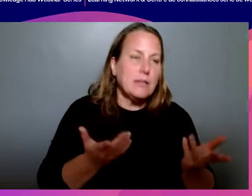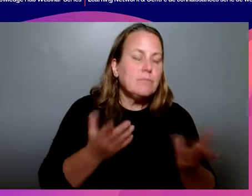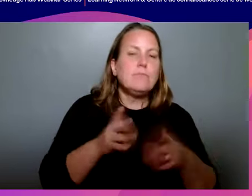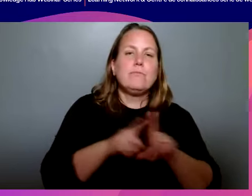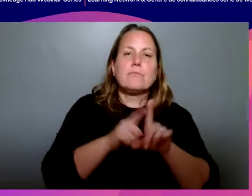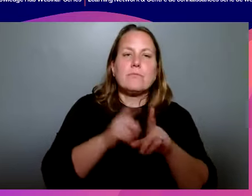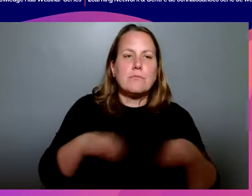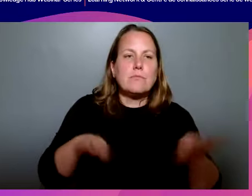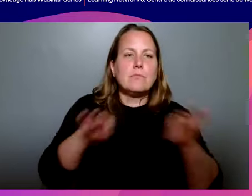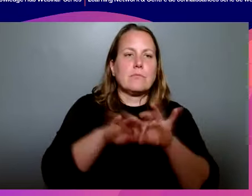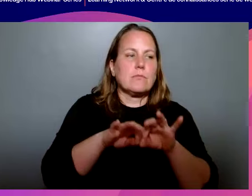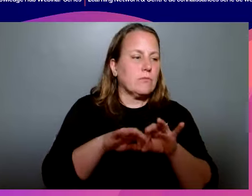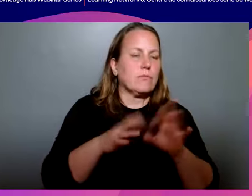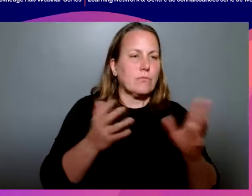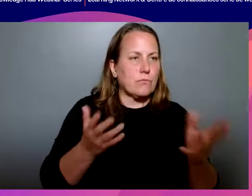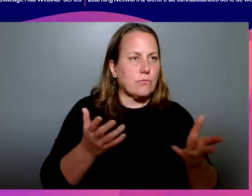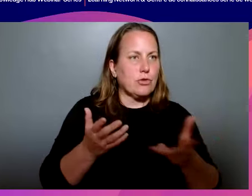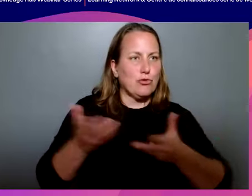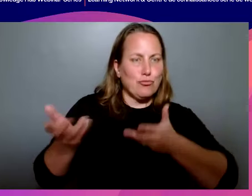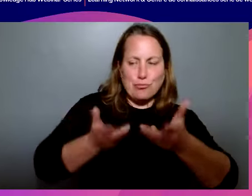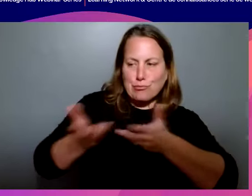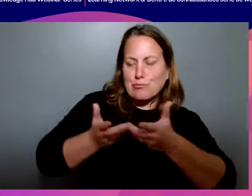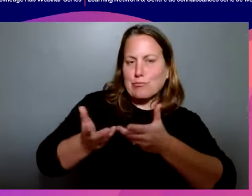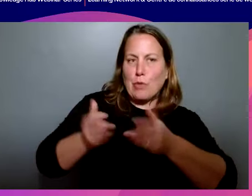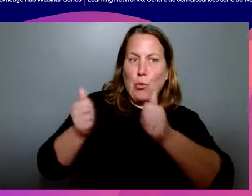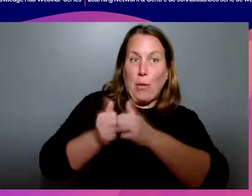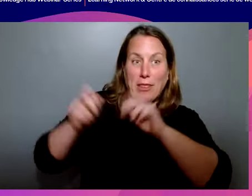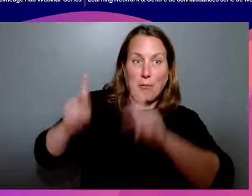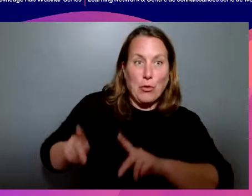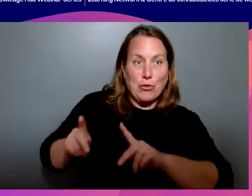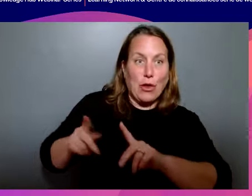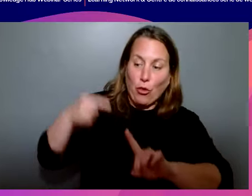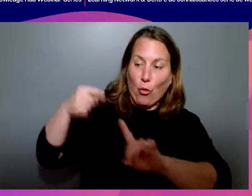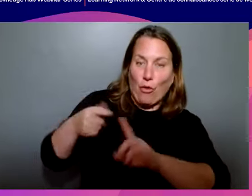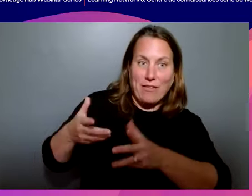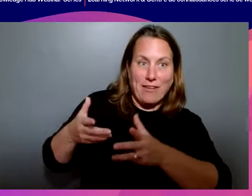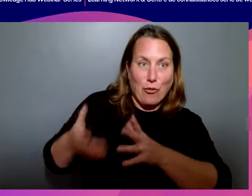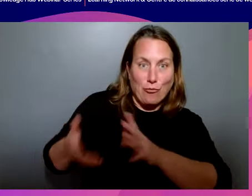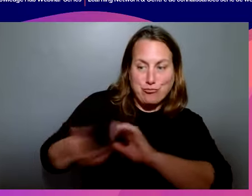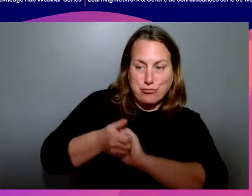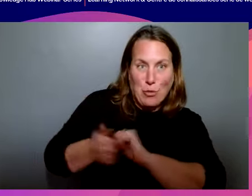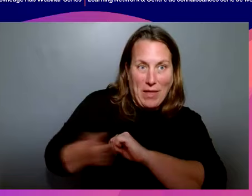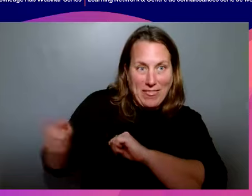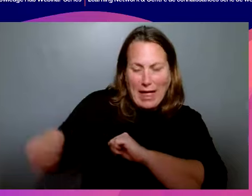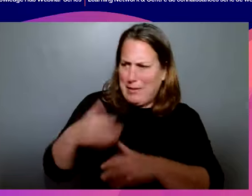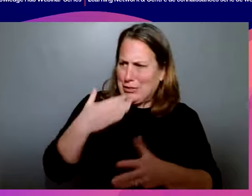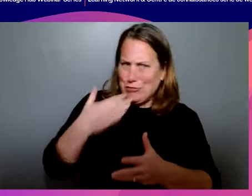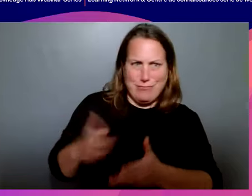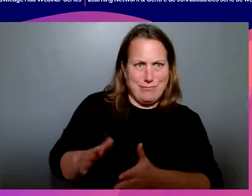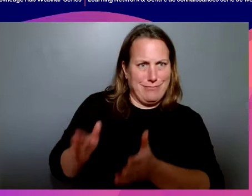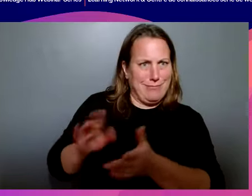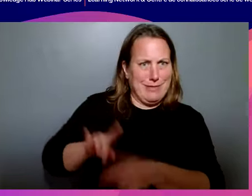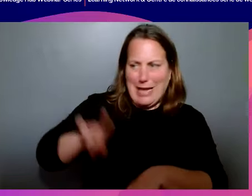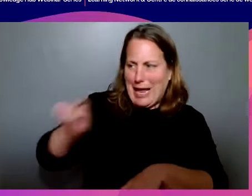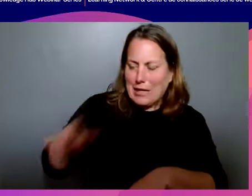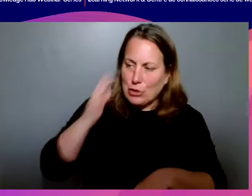that you're trying to be an ally to. So it's good to ask them, you know,